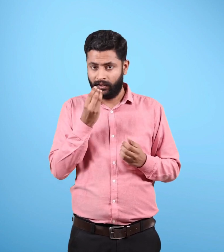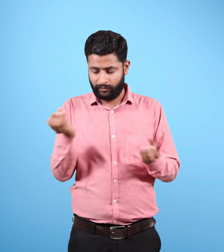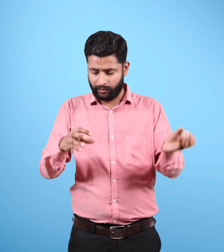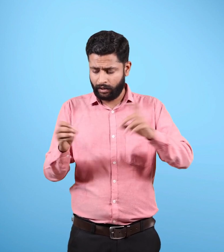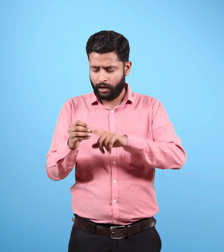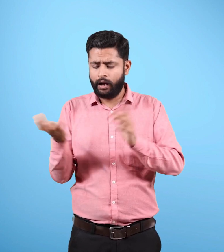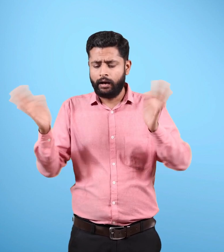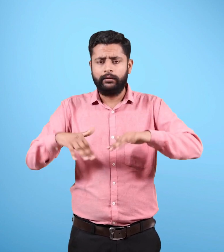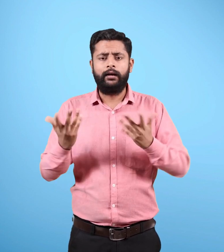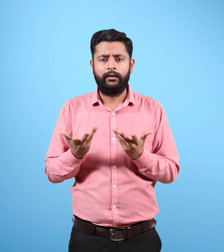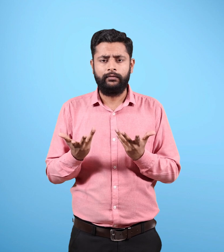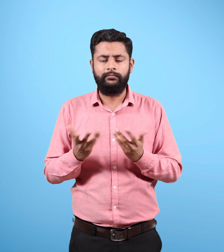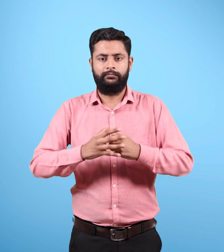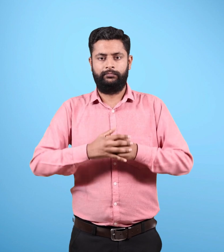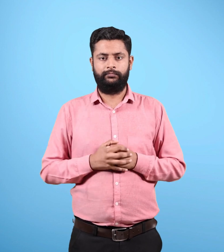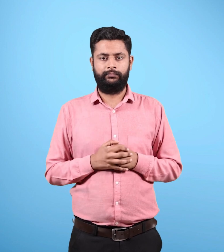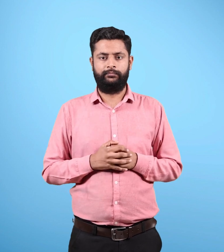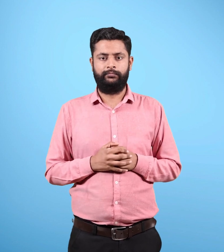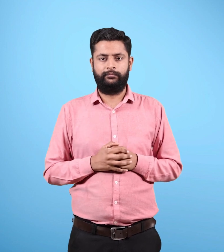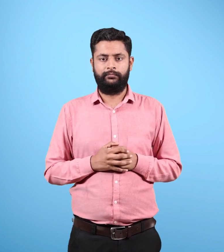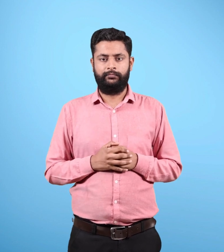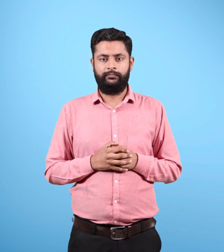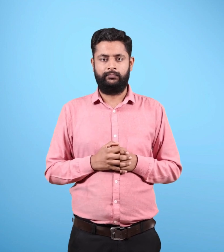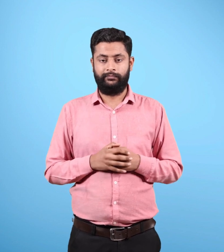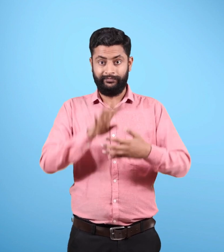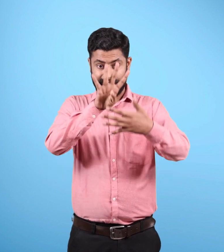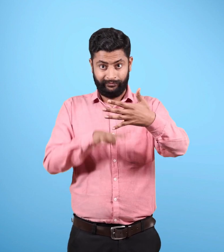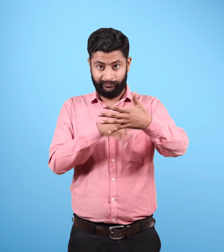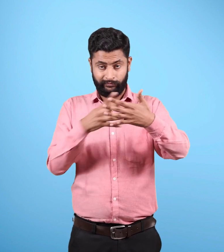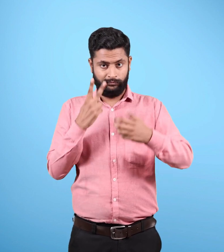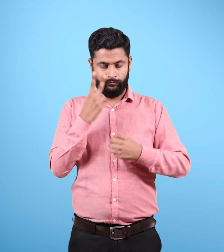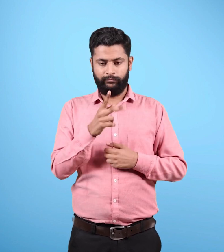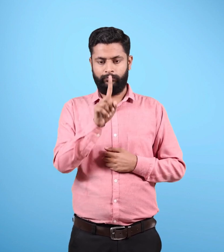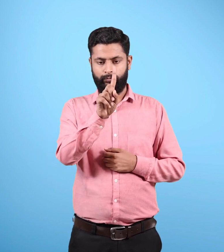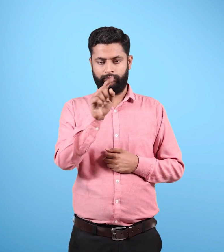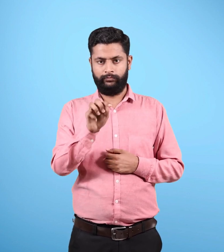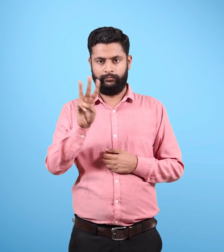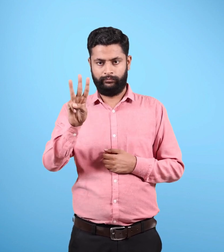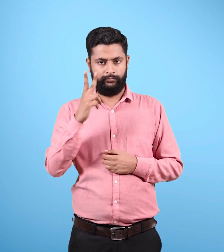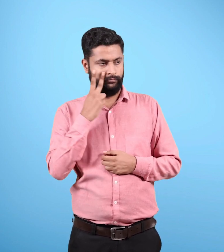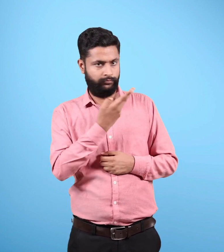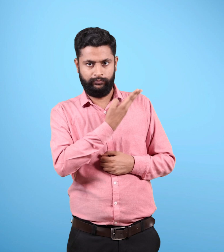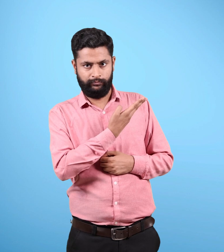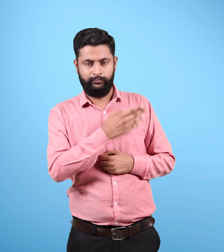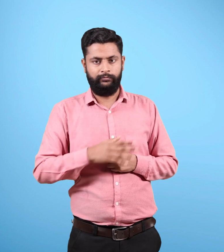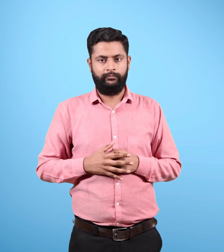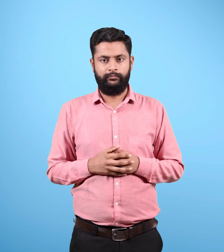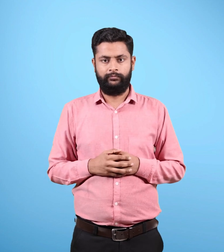The ingredients and their sources. Some examples are shown in Table